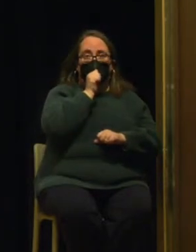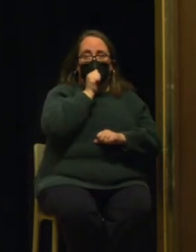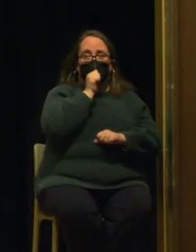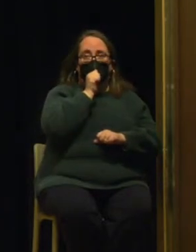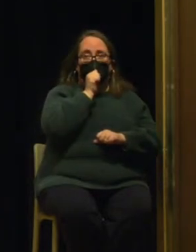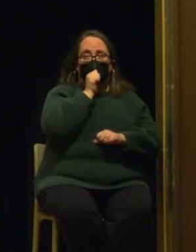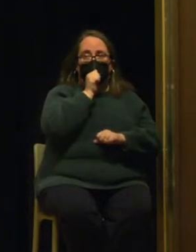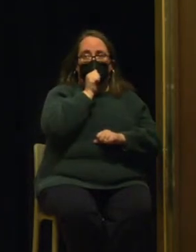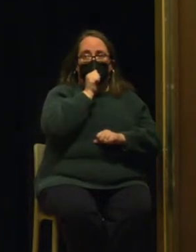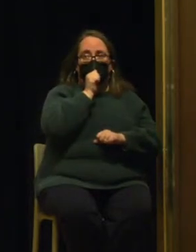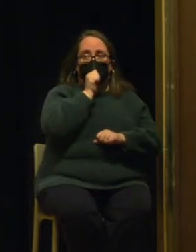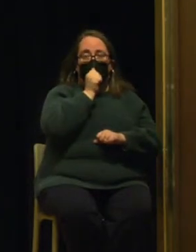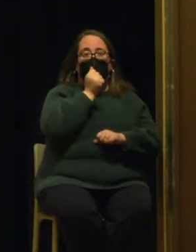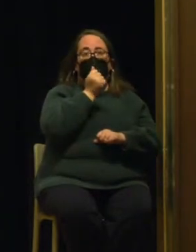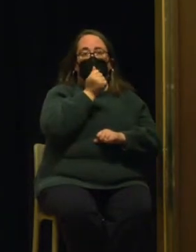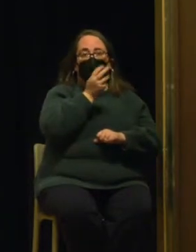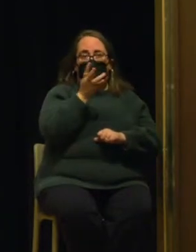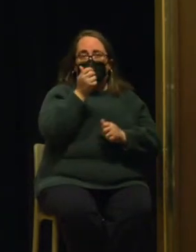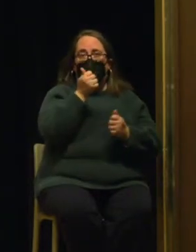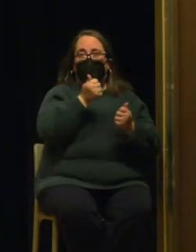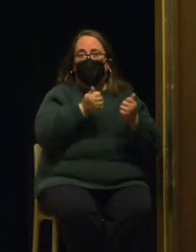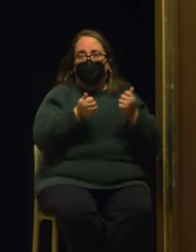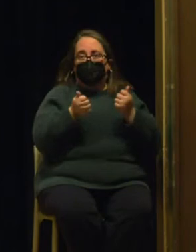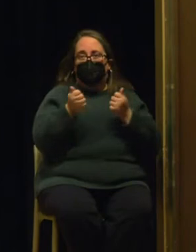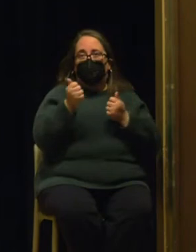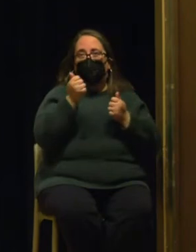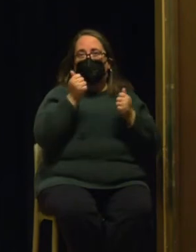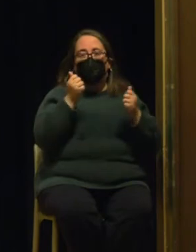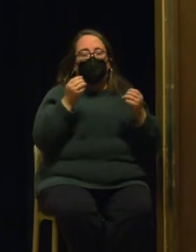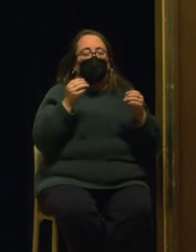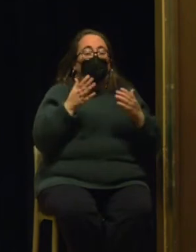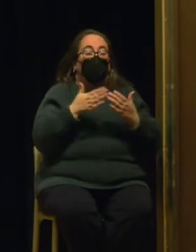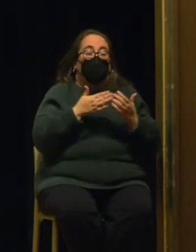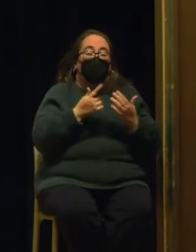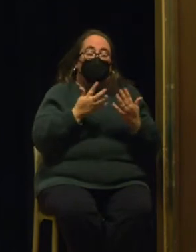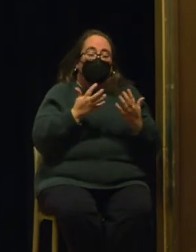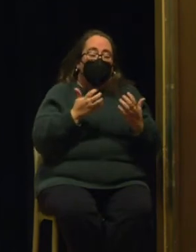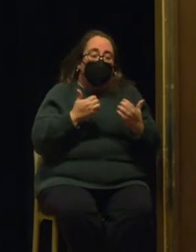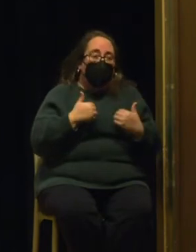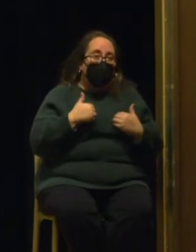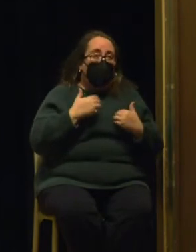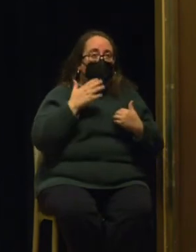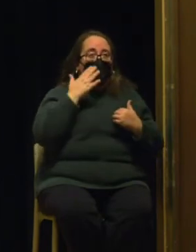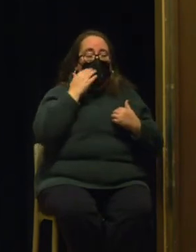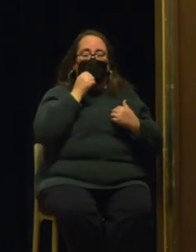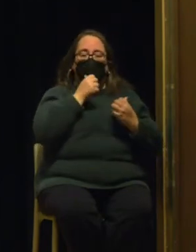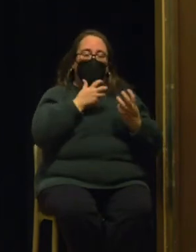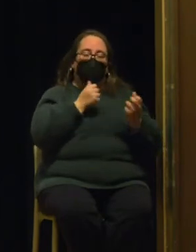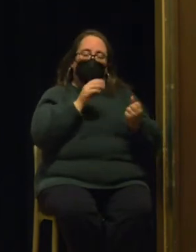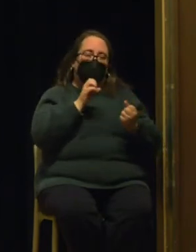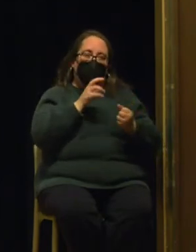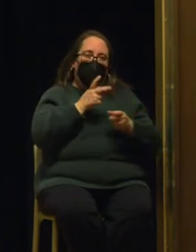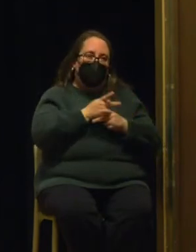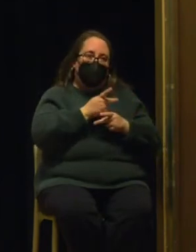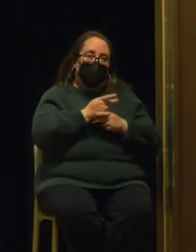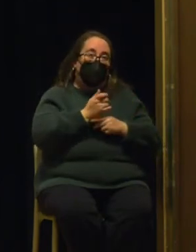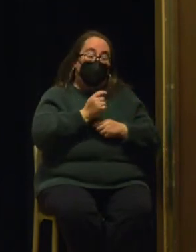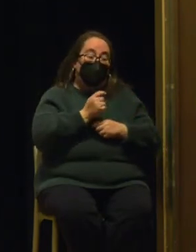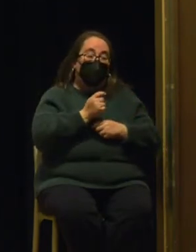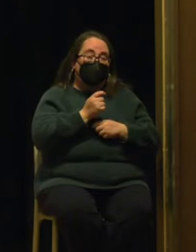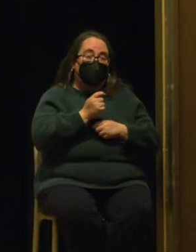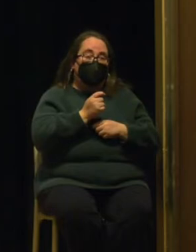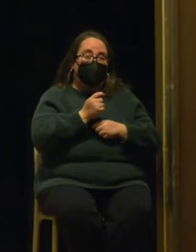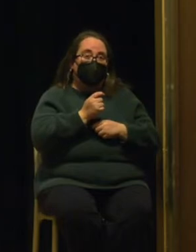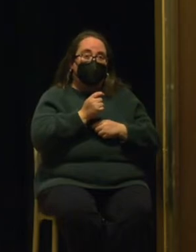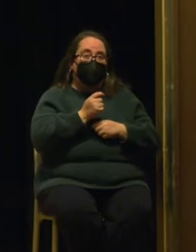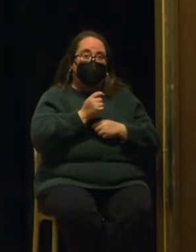several of the executives sold whatever they had because they didn't trust that Bob would take care of them. And they stayed